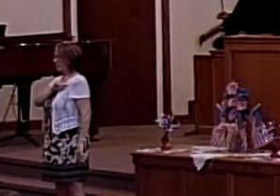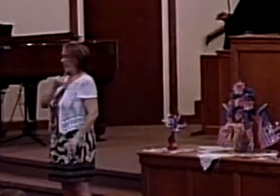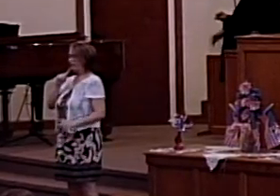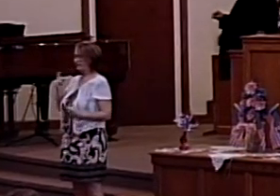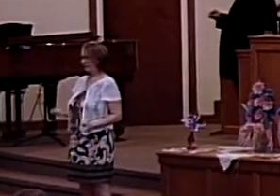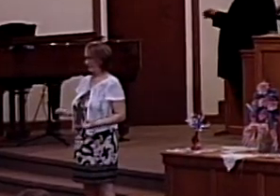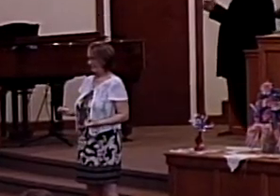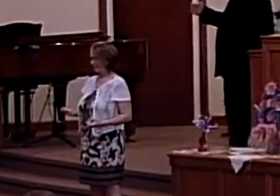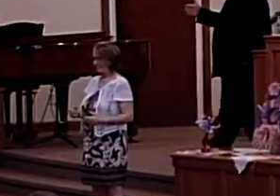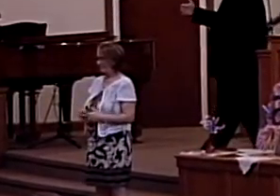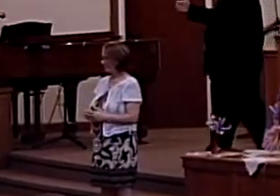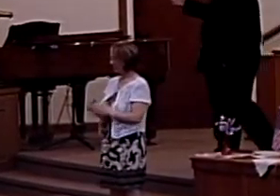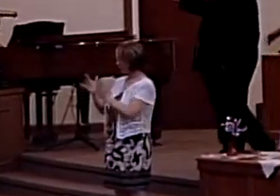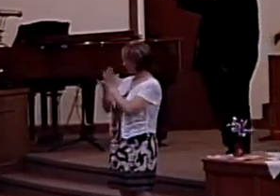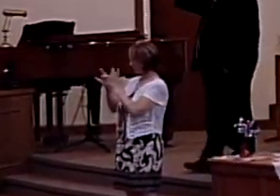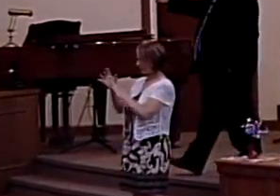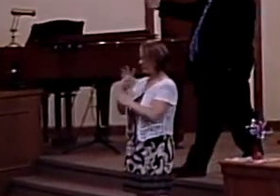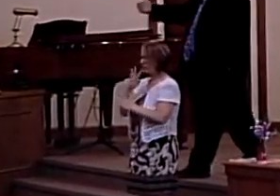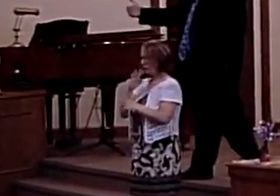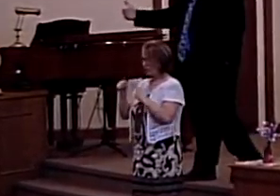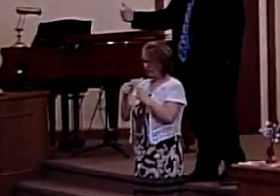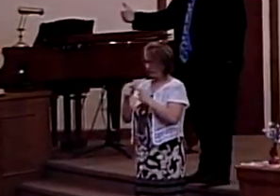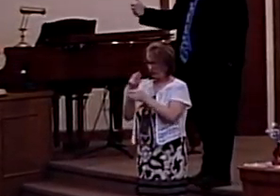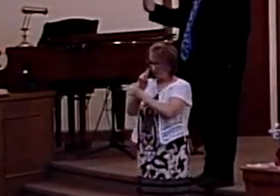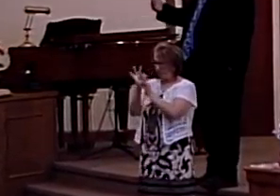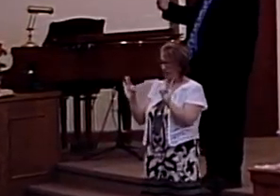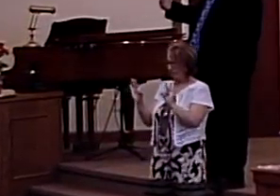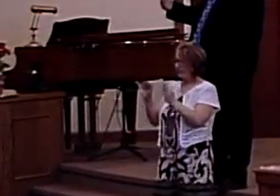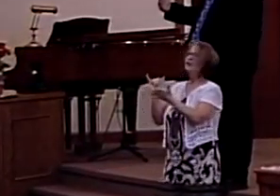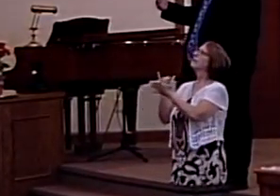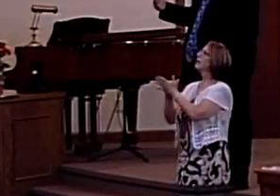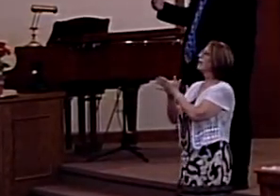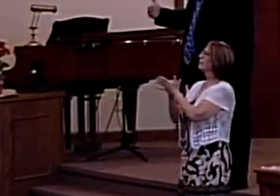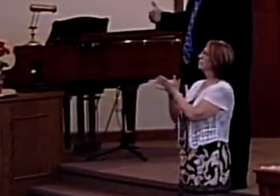sin. Jesus talked about a freedom there